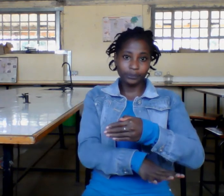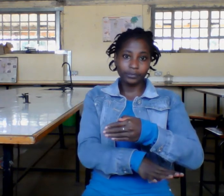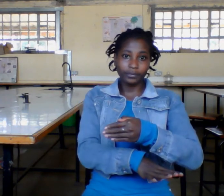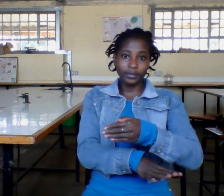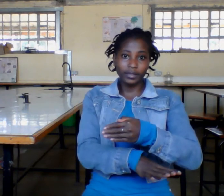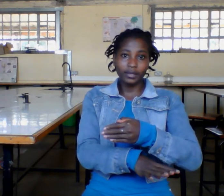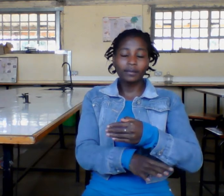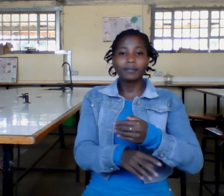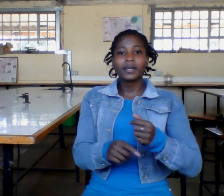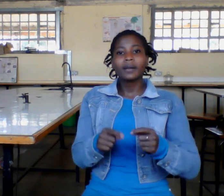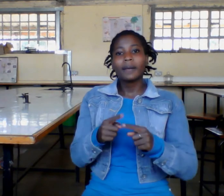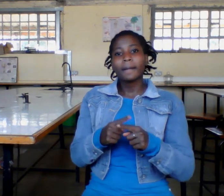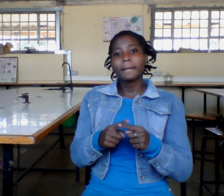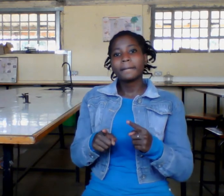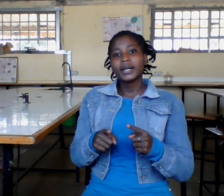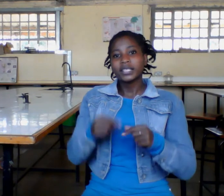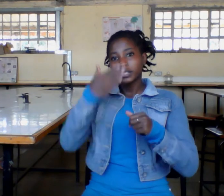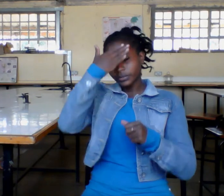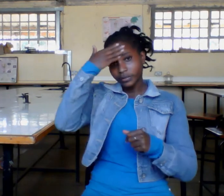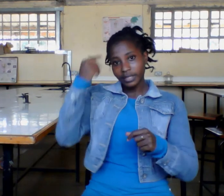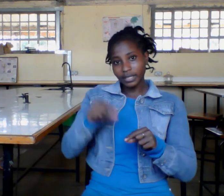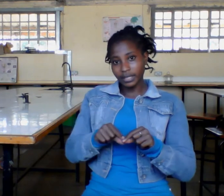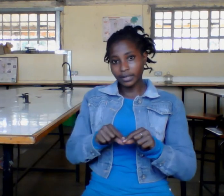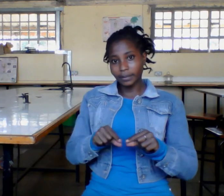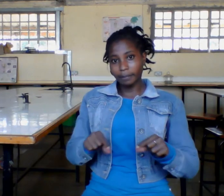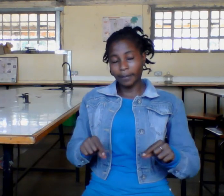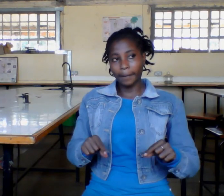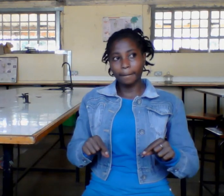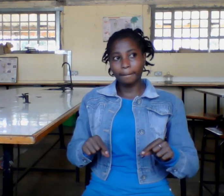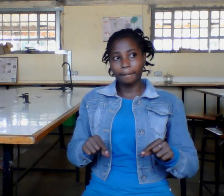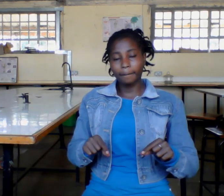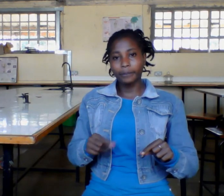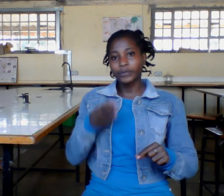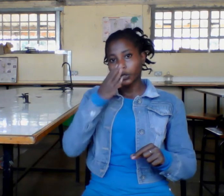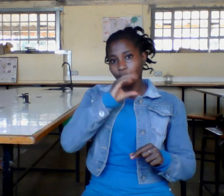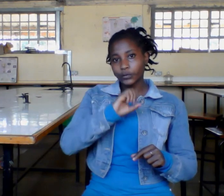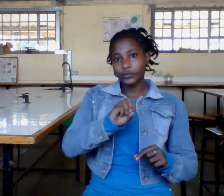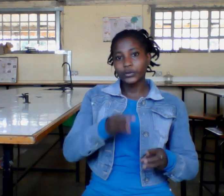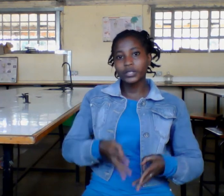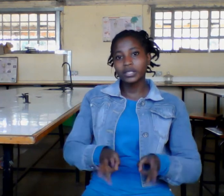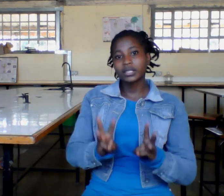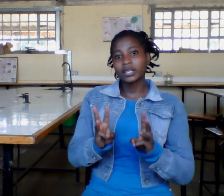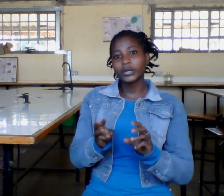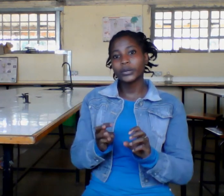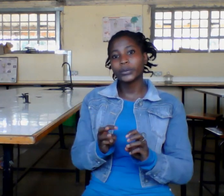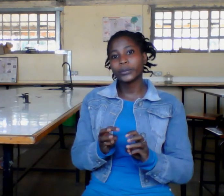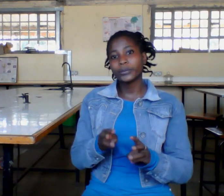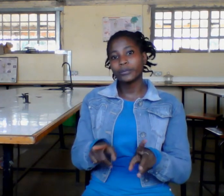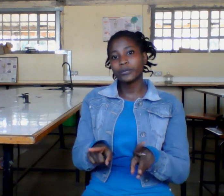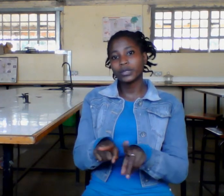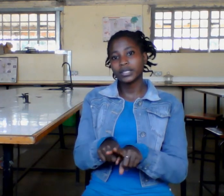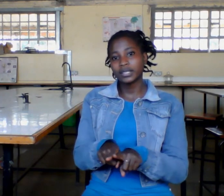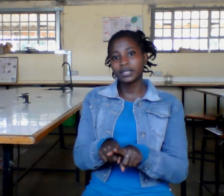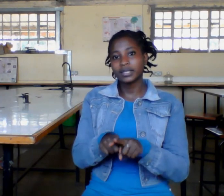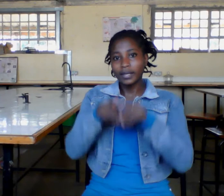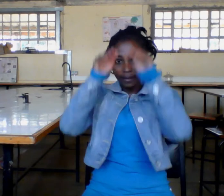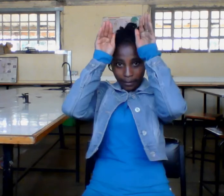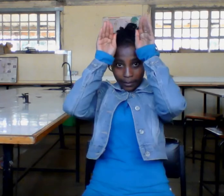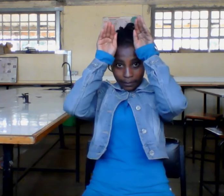in the sack?" Rabbit said, "They have put me in a crib and want to crown me as a